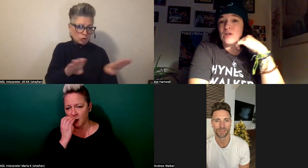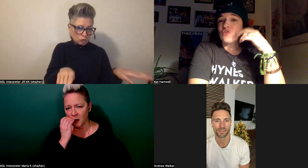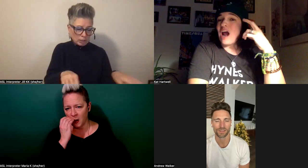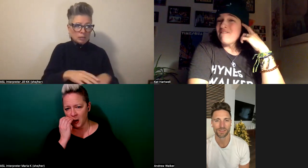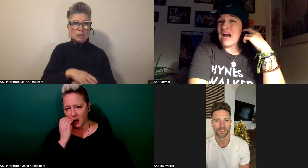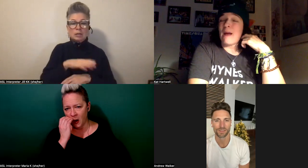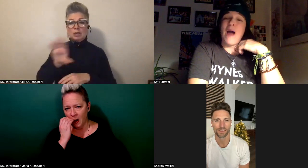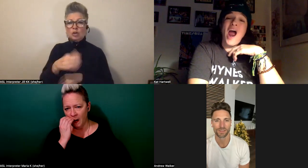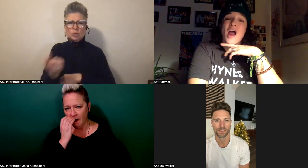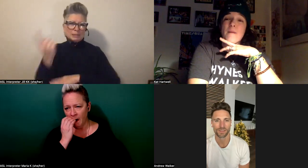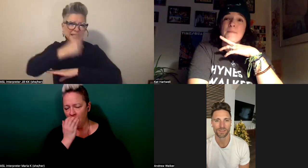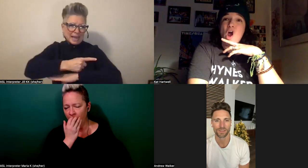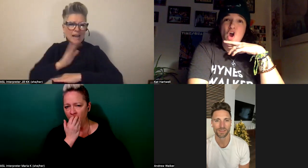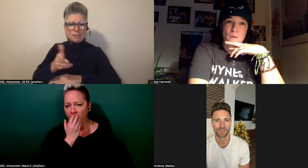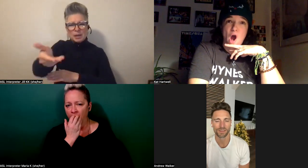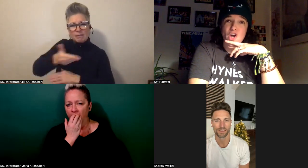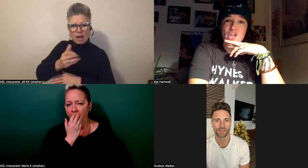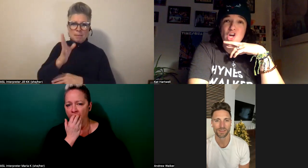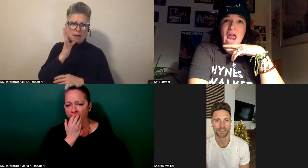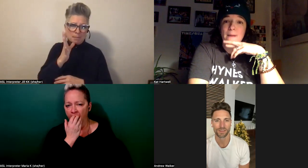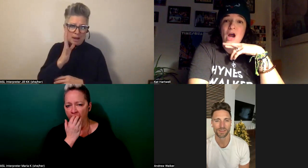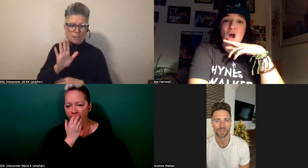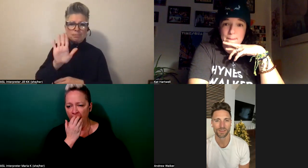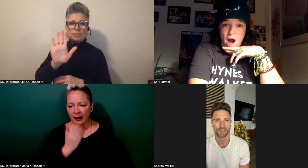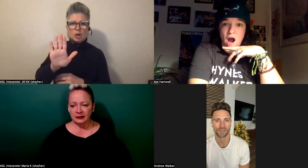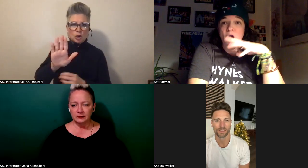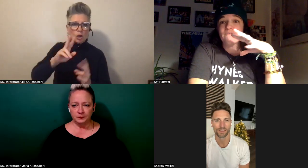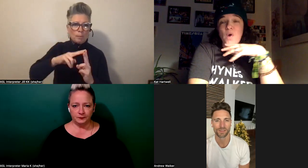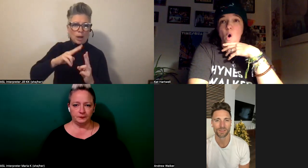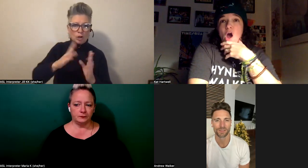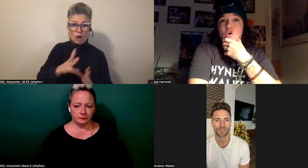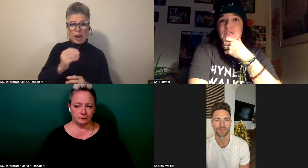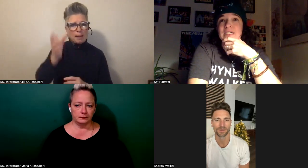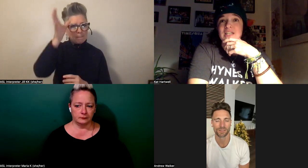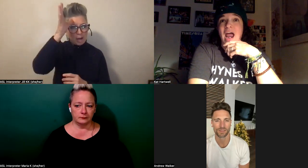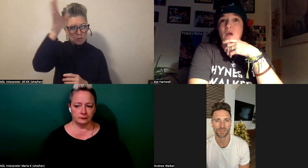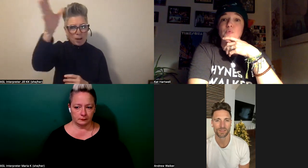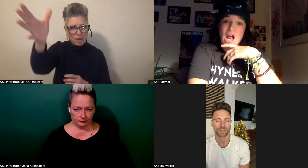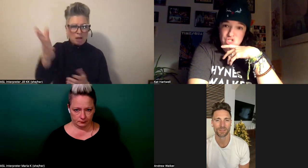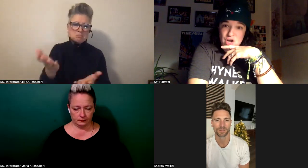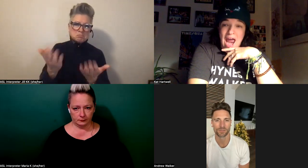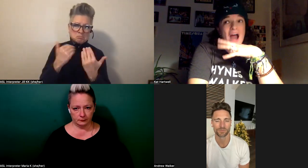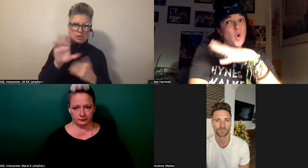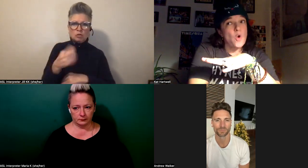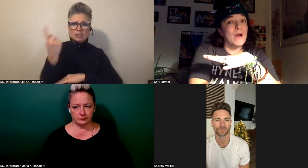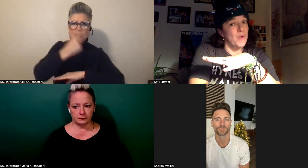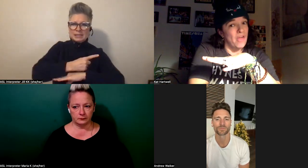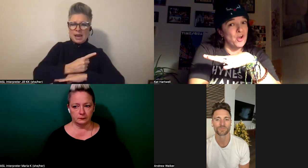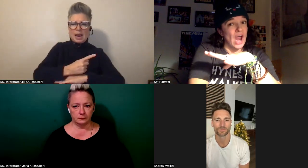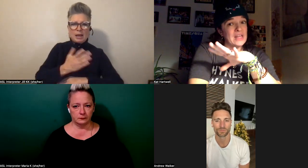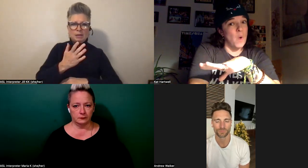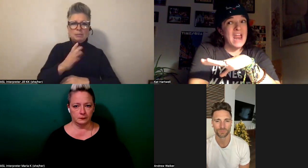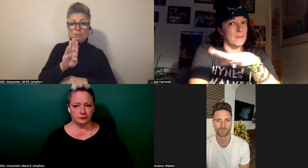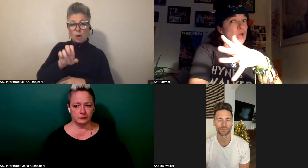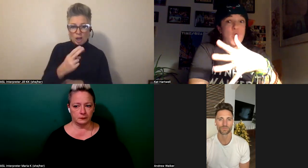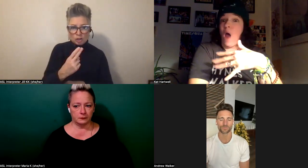Day, I'm gonna try to invite my mom, her partner, and my grandpa for Christmas Day brunch. I told my brother